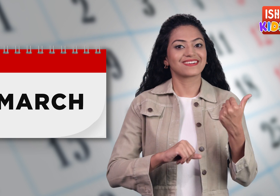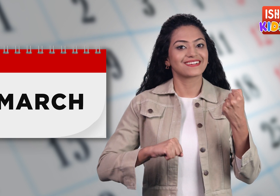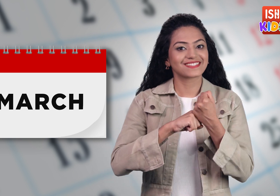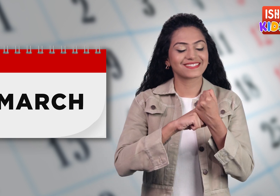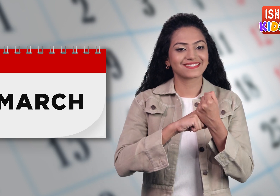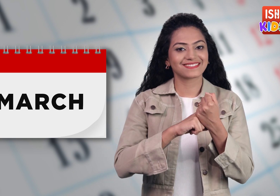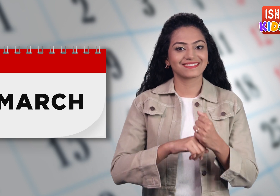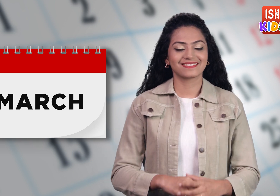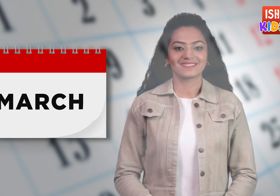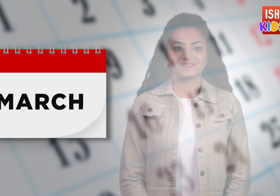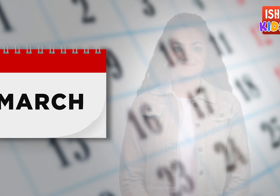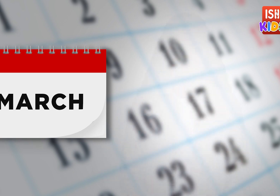March,